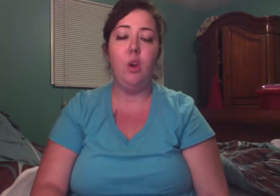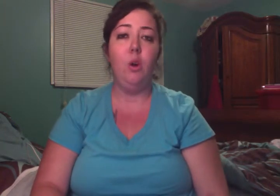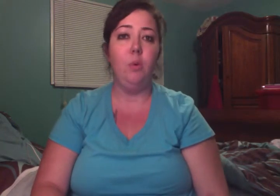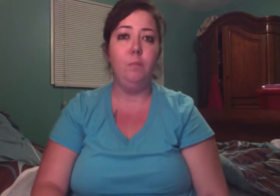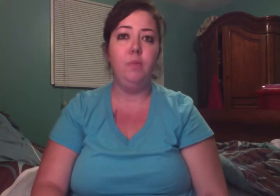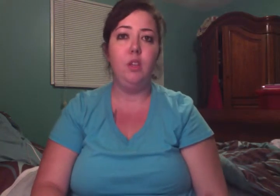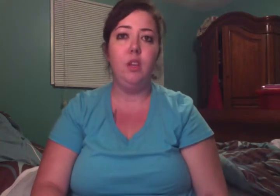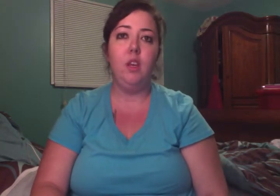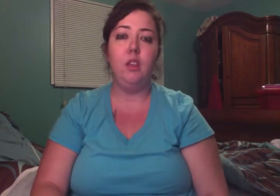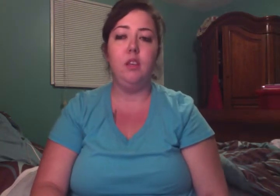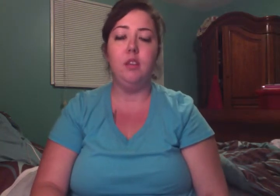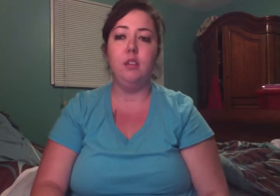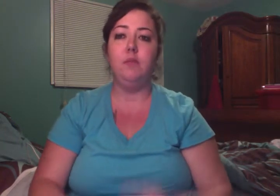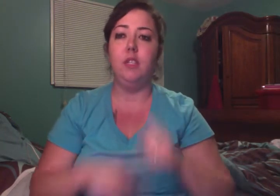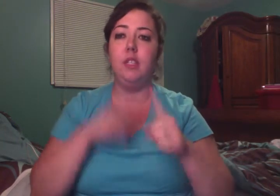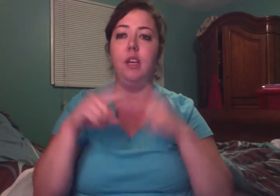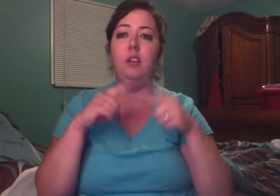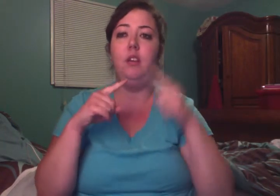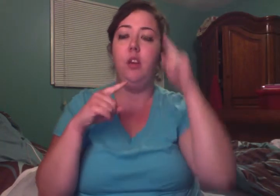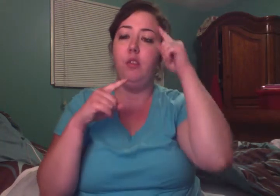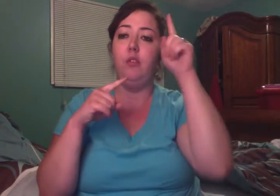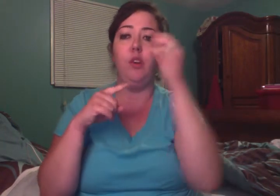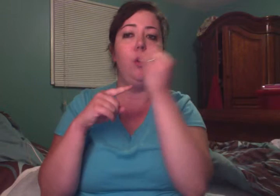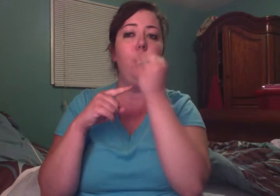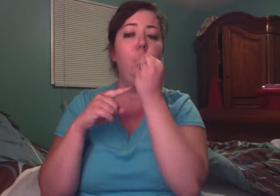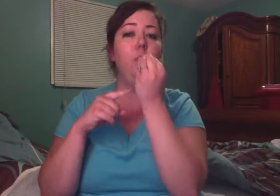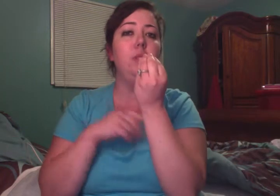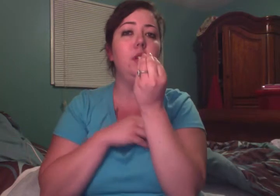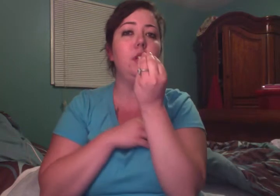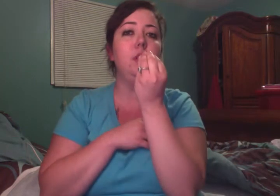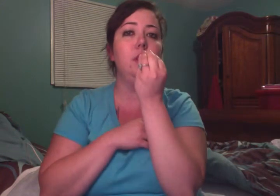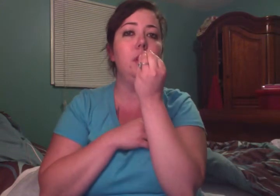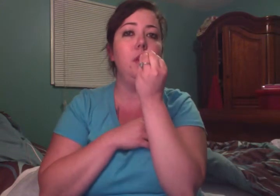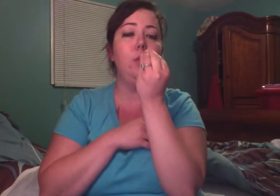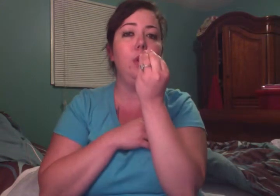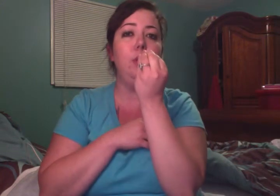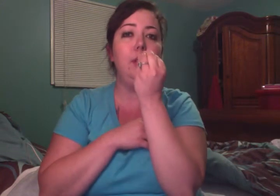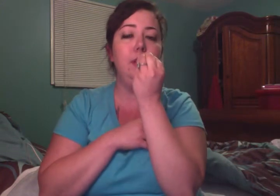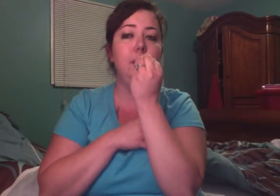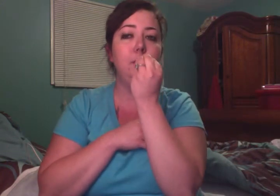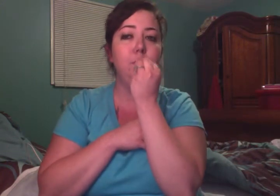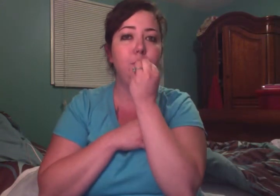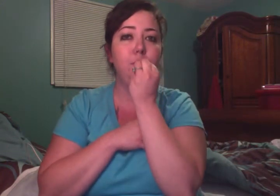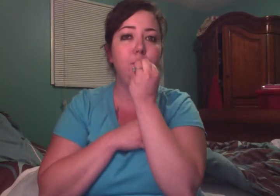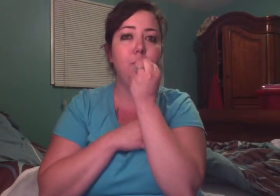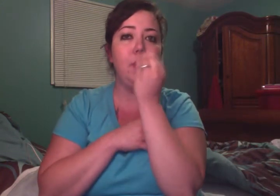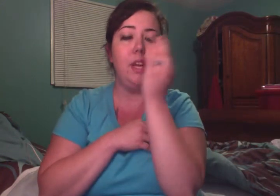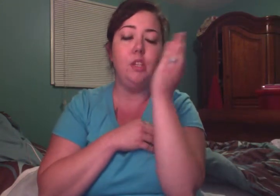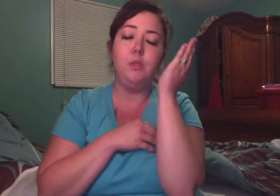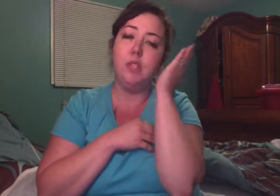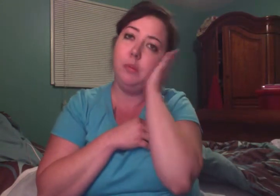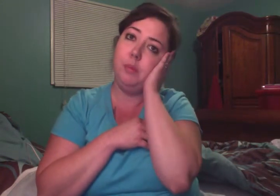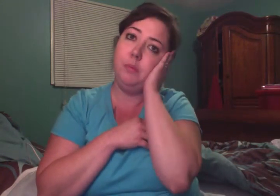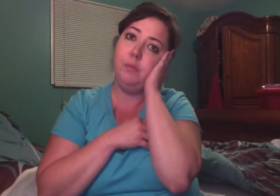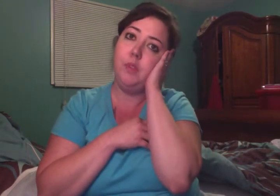Home. The sign for home is where you eat and you sleep. So